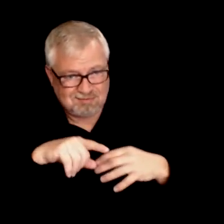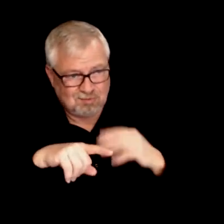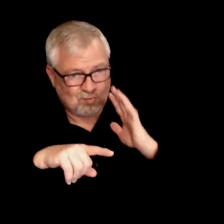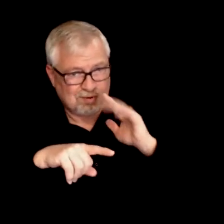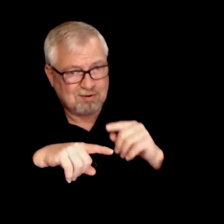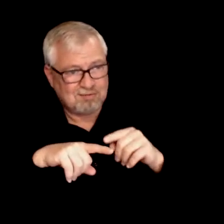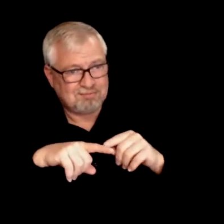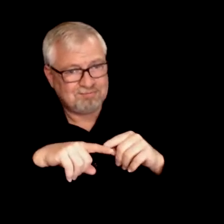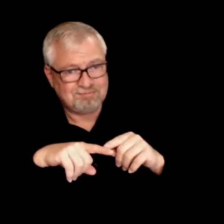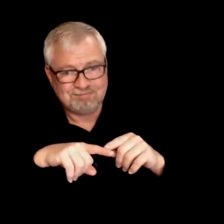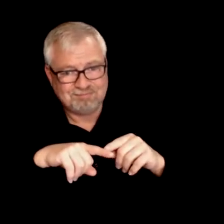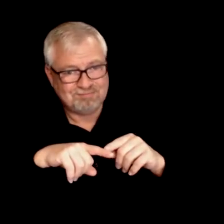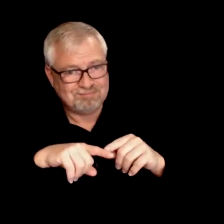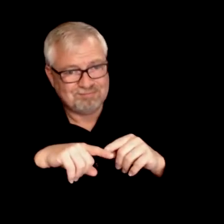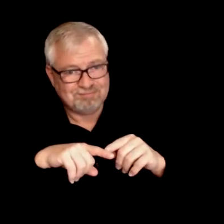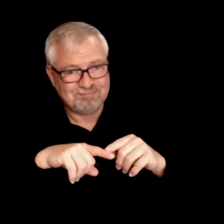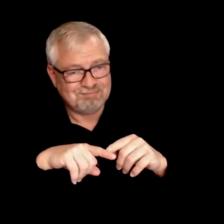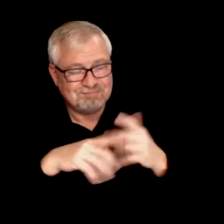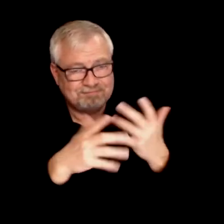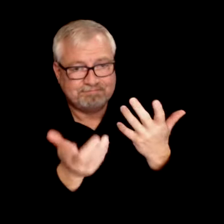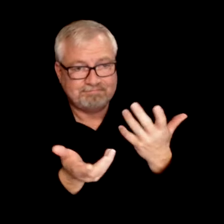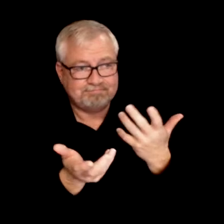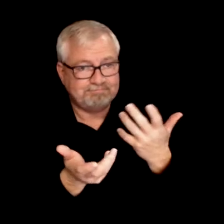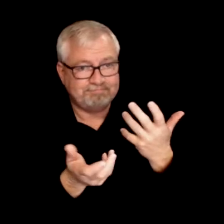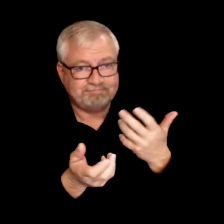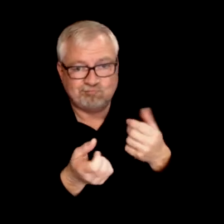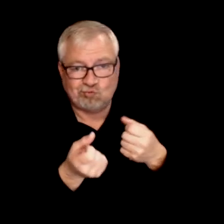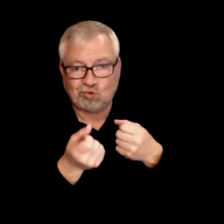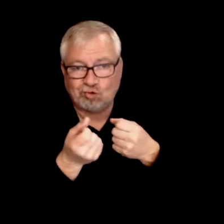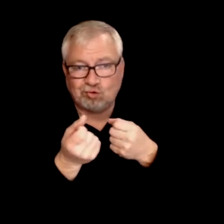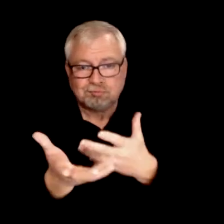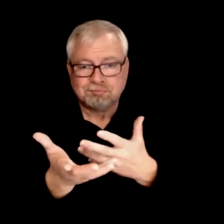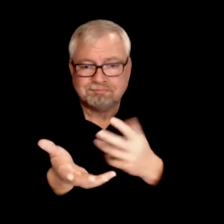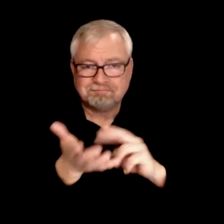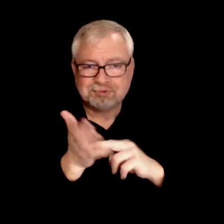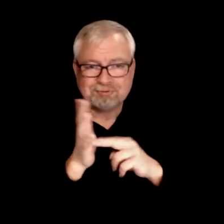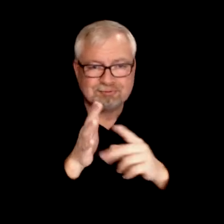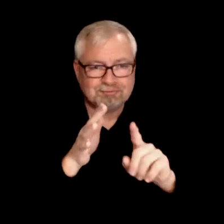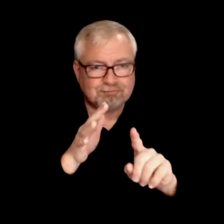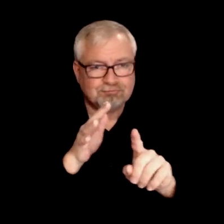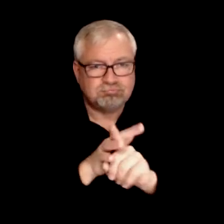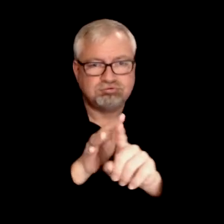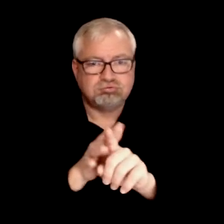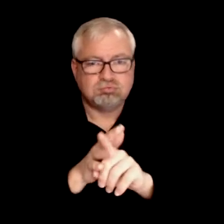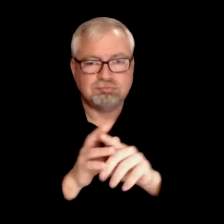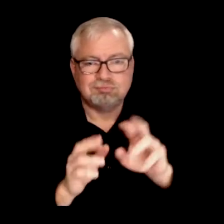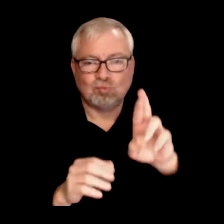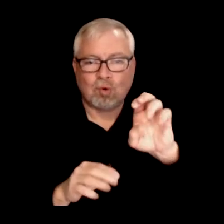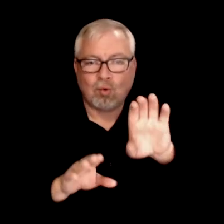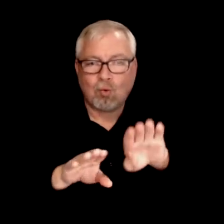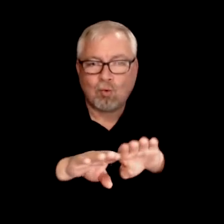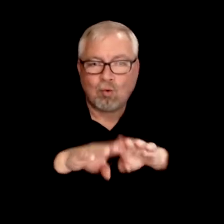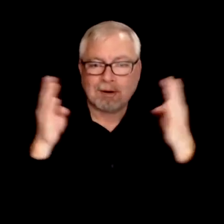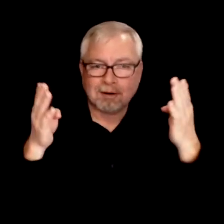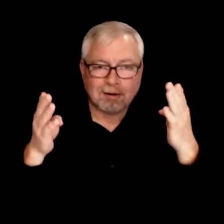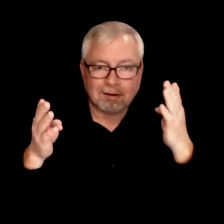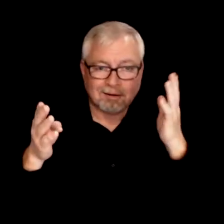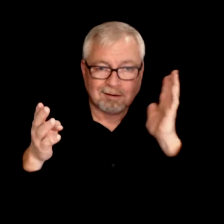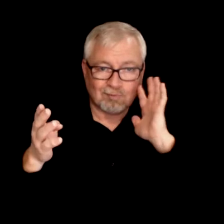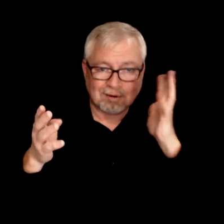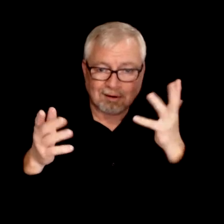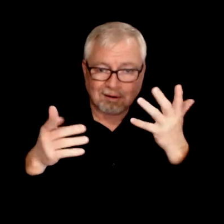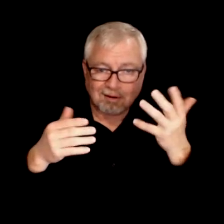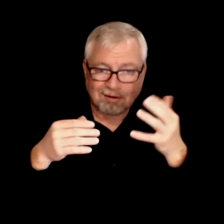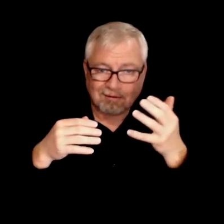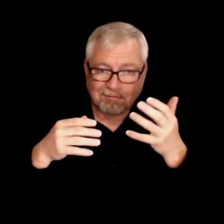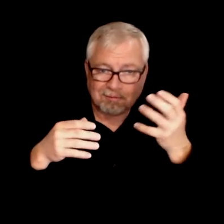thinking through those next decisions around reopening? Will you be missing on critical information that will help you and make those decisions?